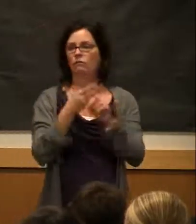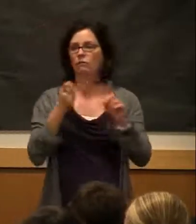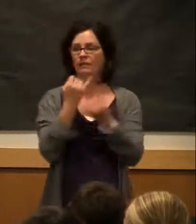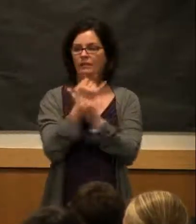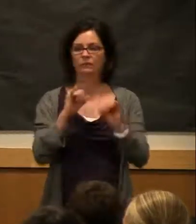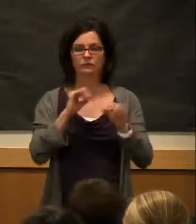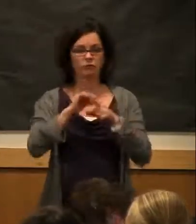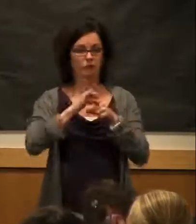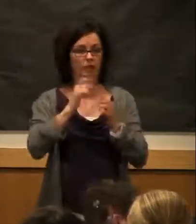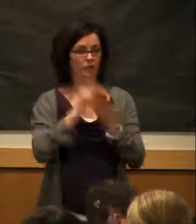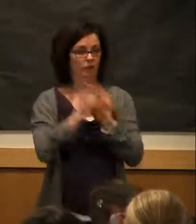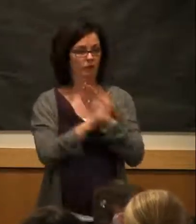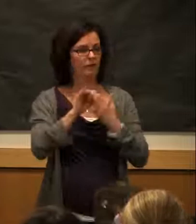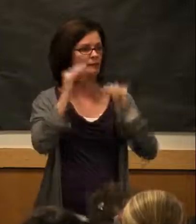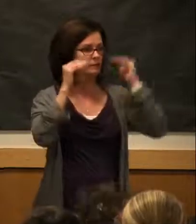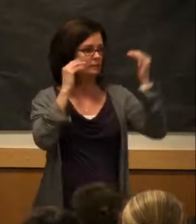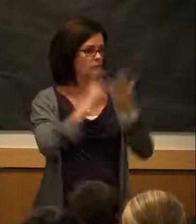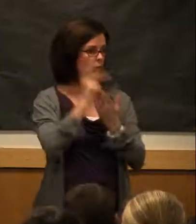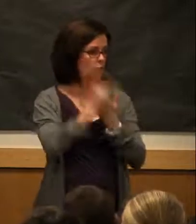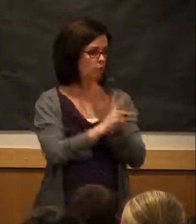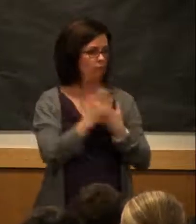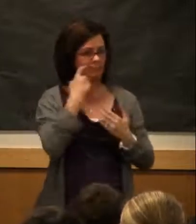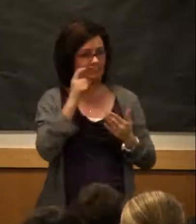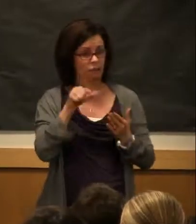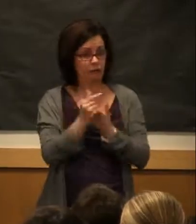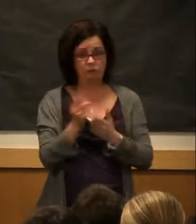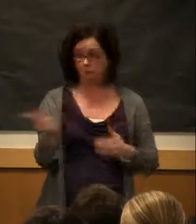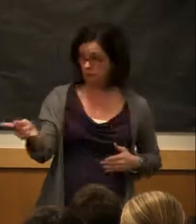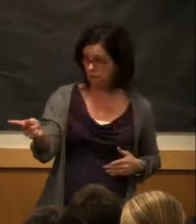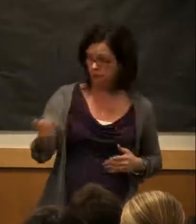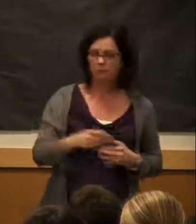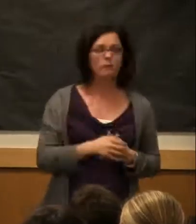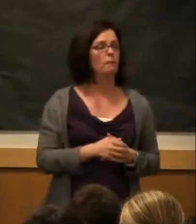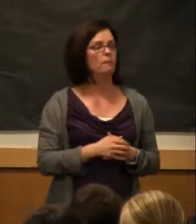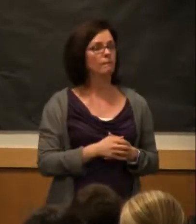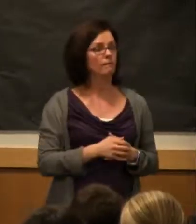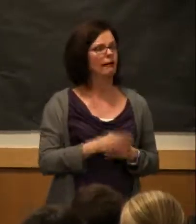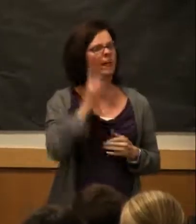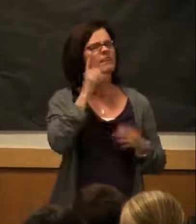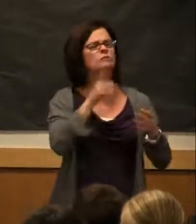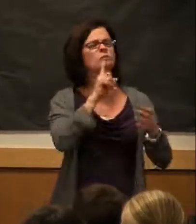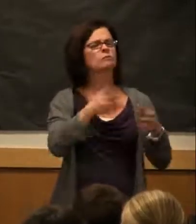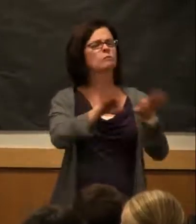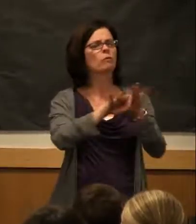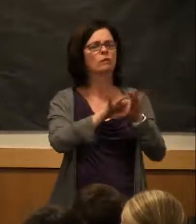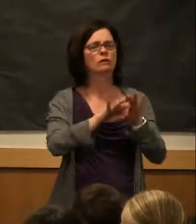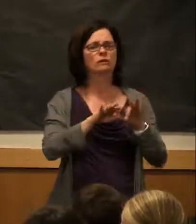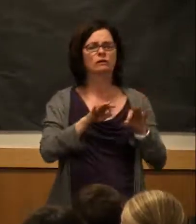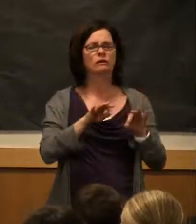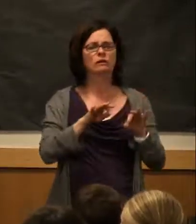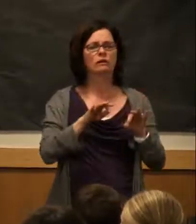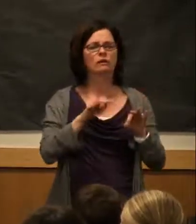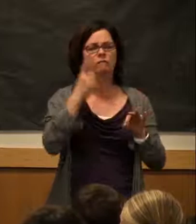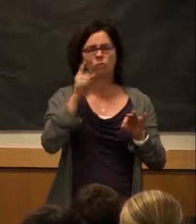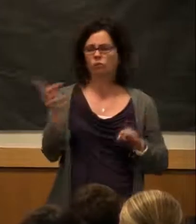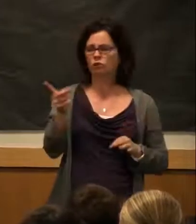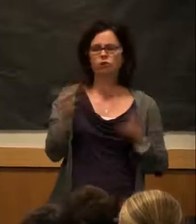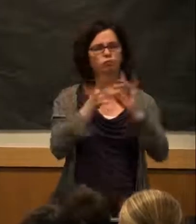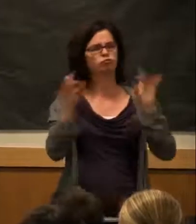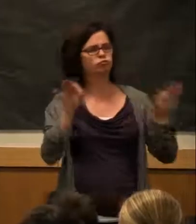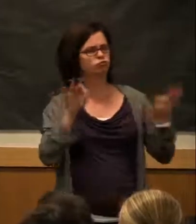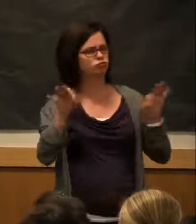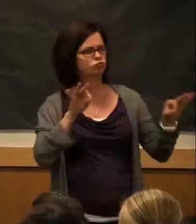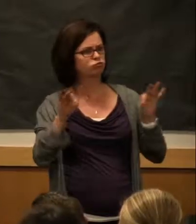Training Program, which is our adult program. And the reason that I think that it's important to hear from them is